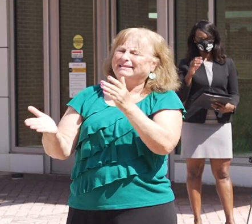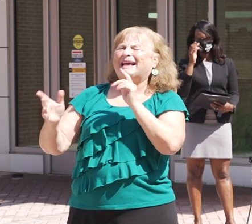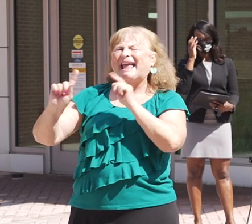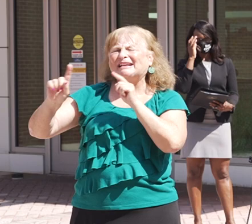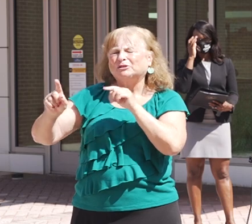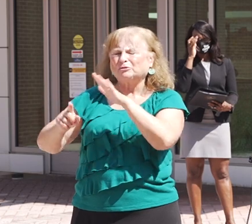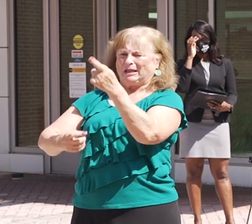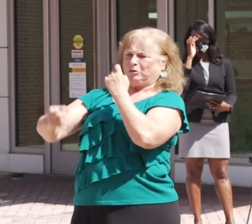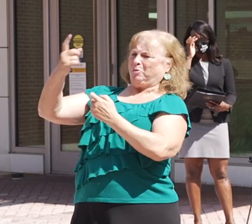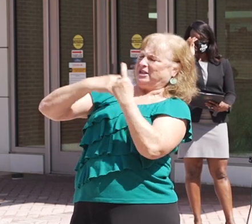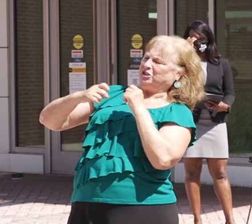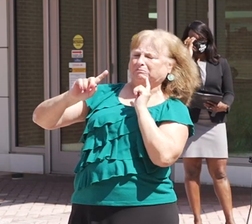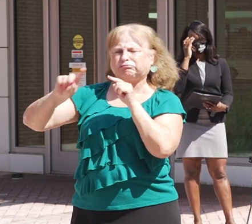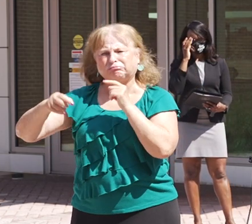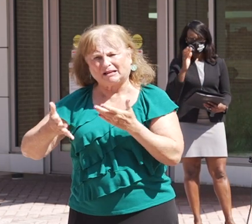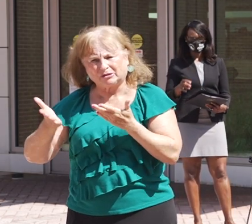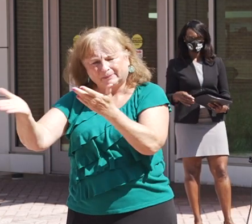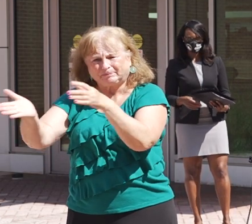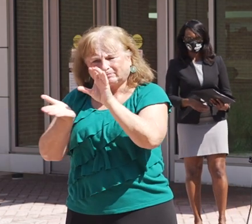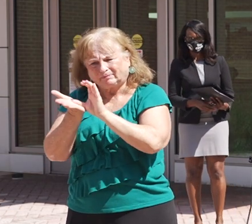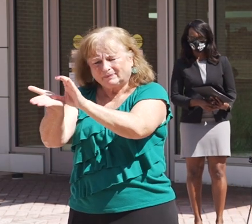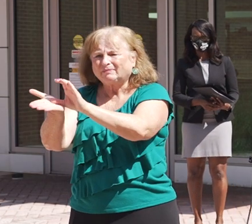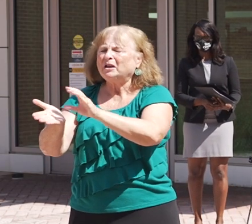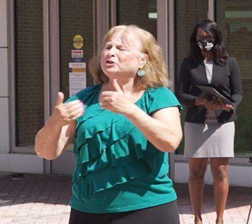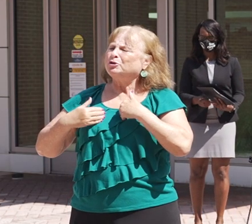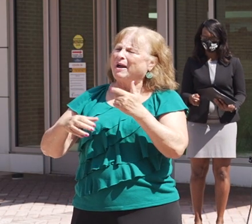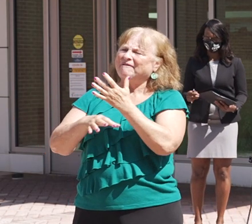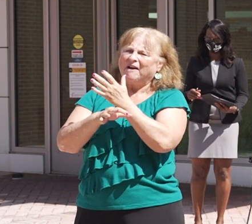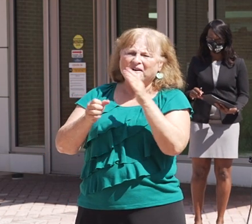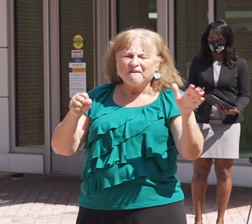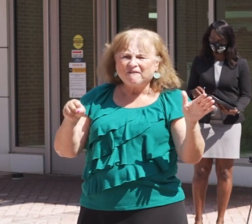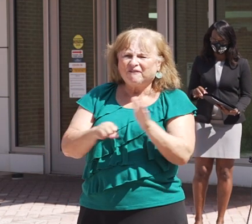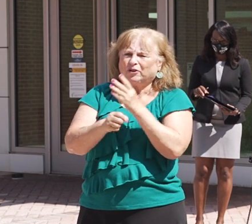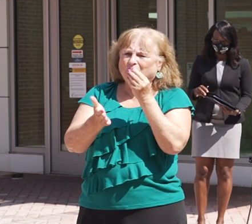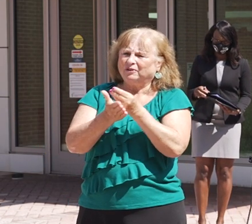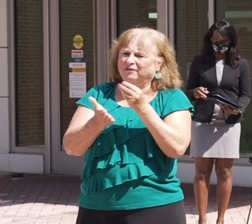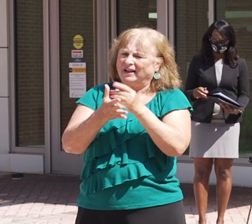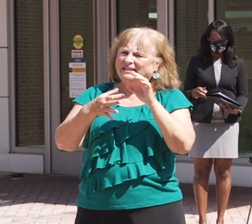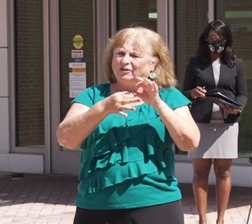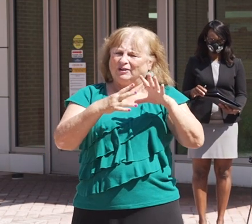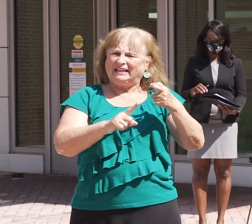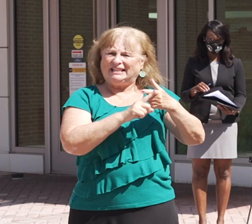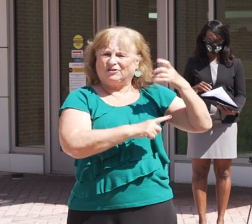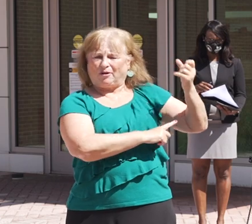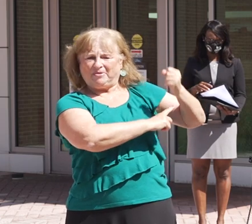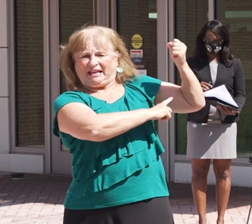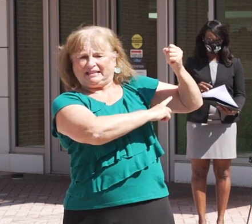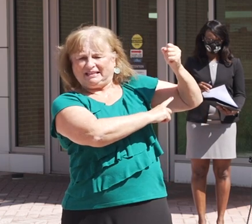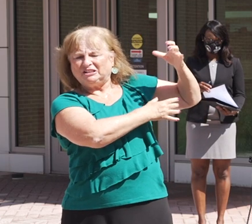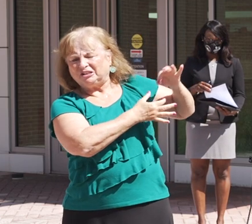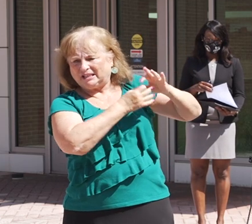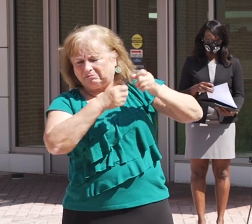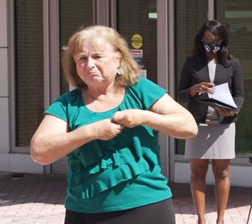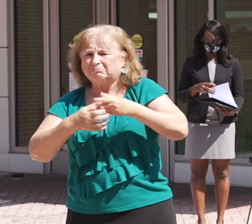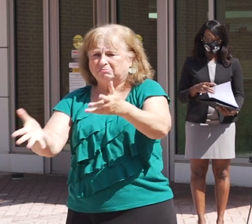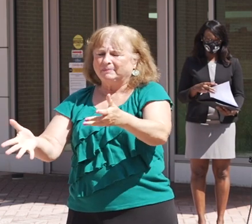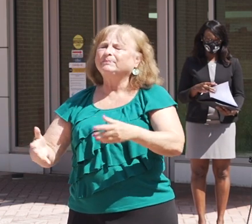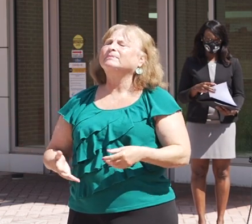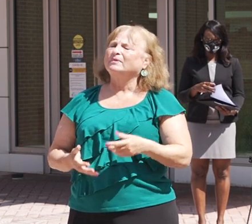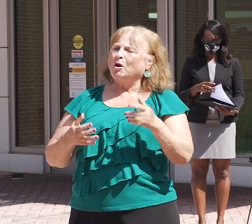questions in order to have the full funding released for personnel from contingency. We've also